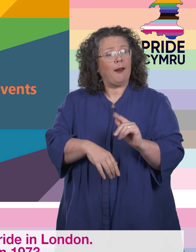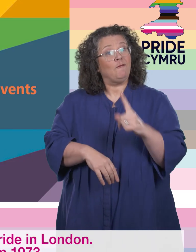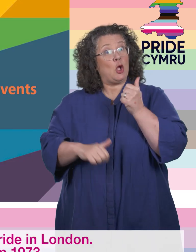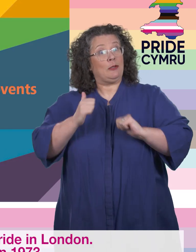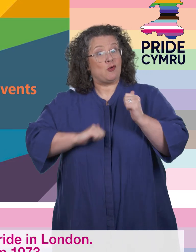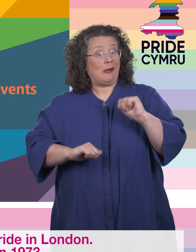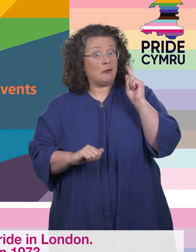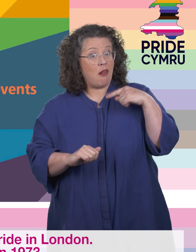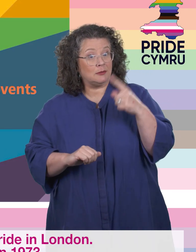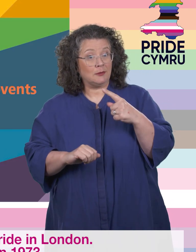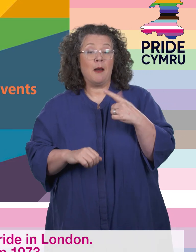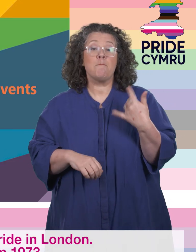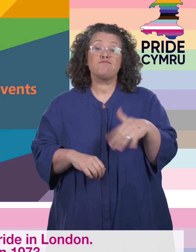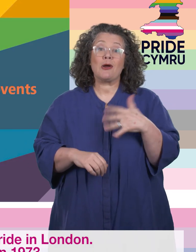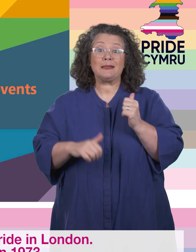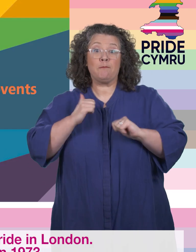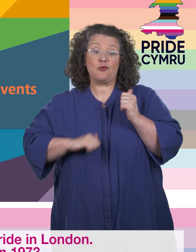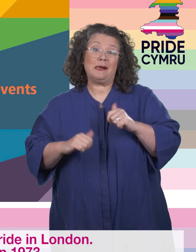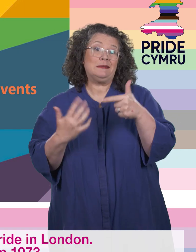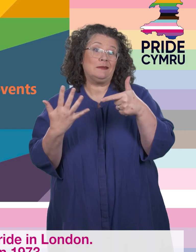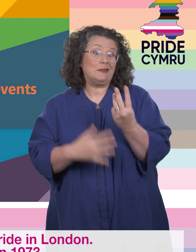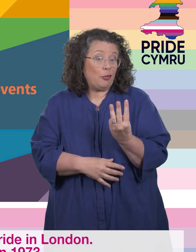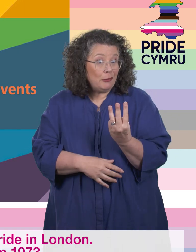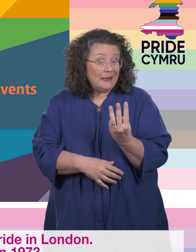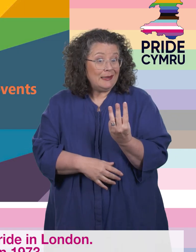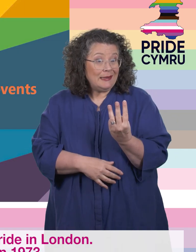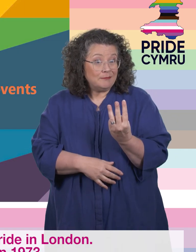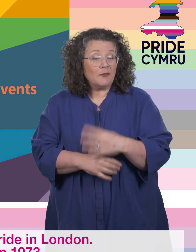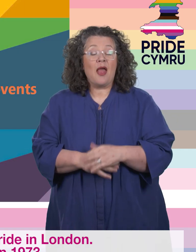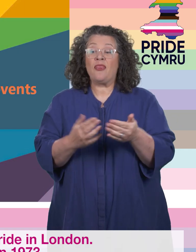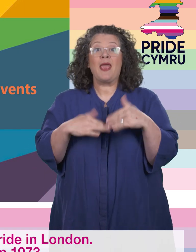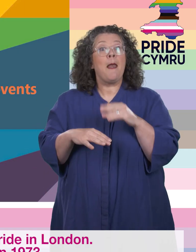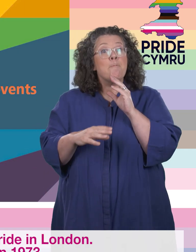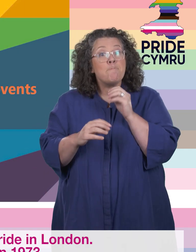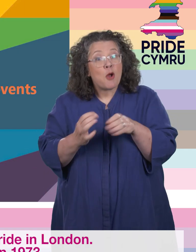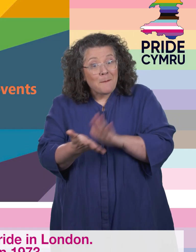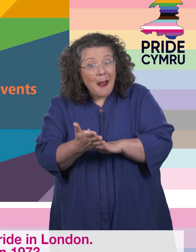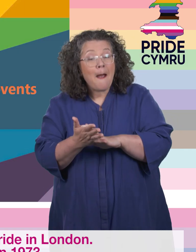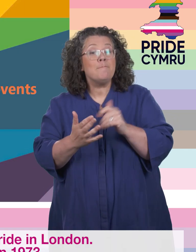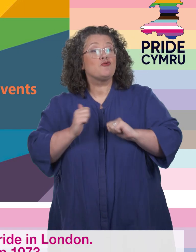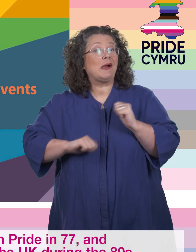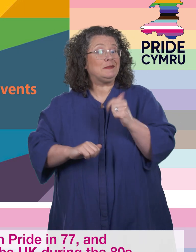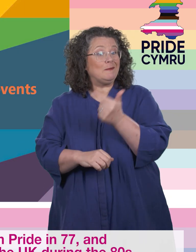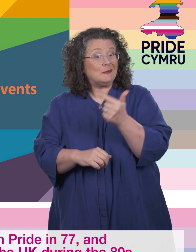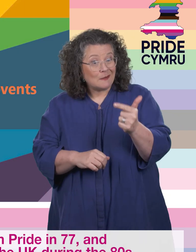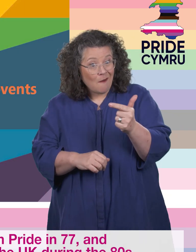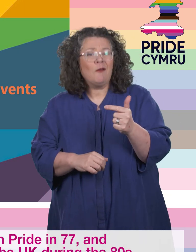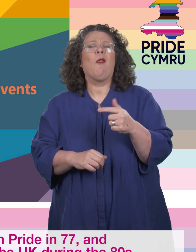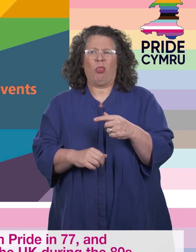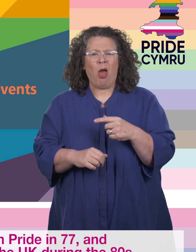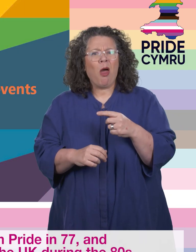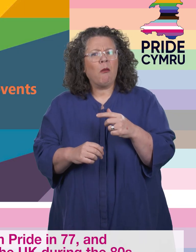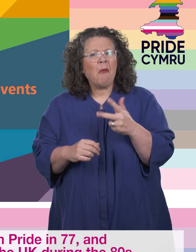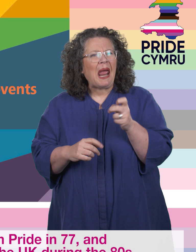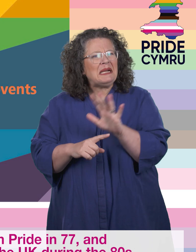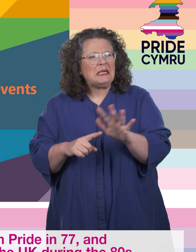You can see at the top, there's Pride in London. Brighton Pride starts in 1973. And then